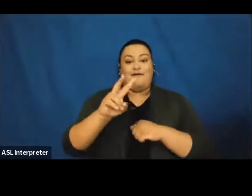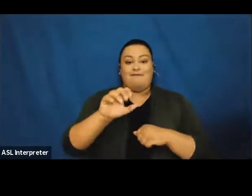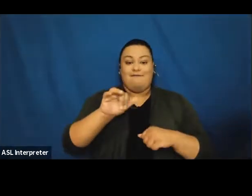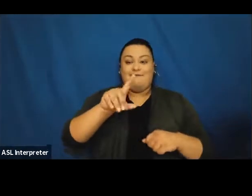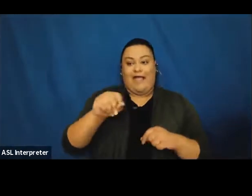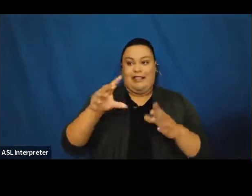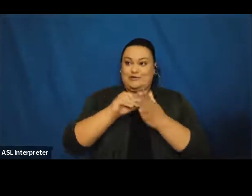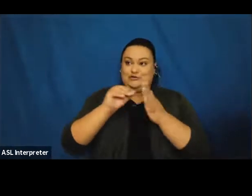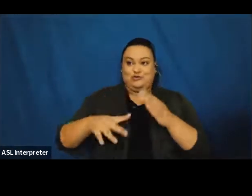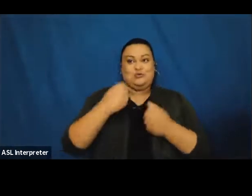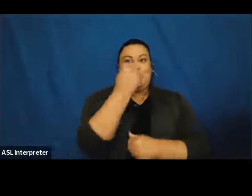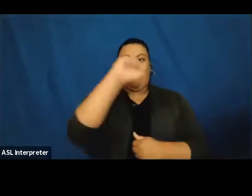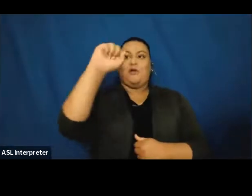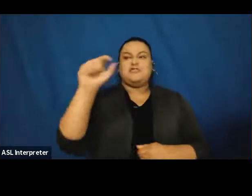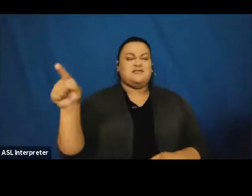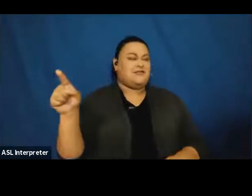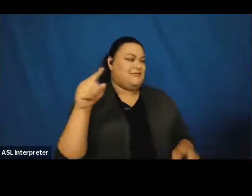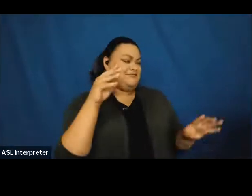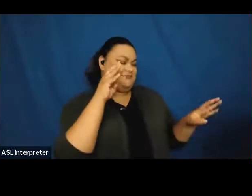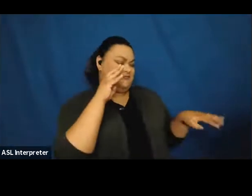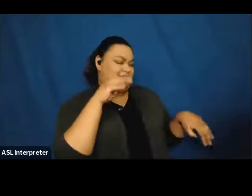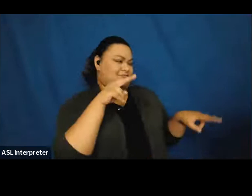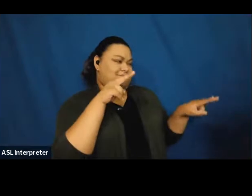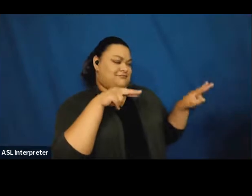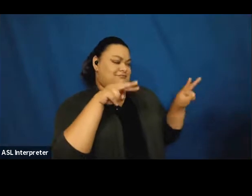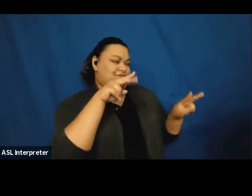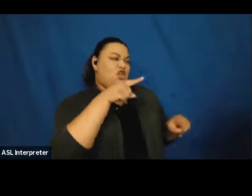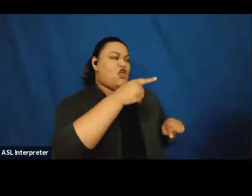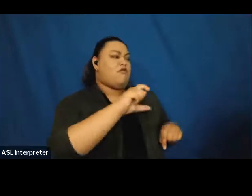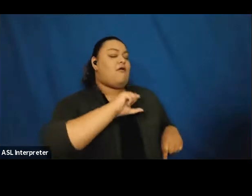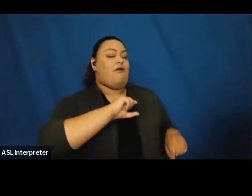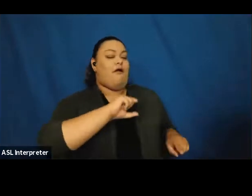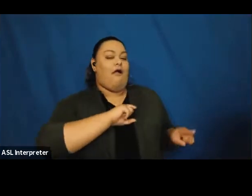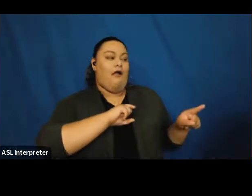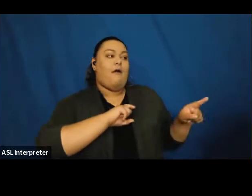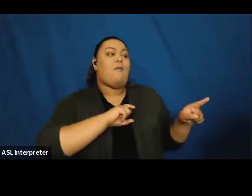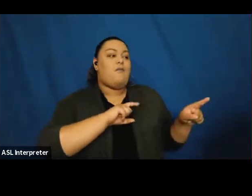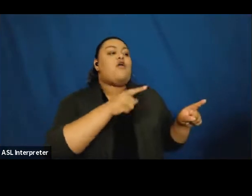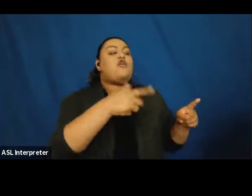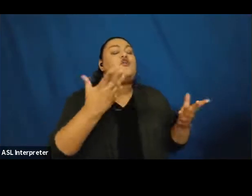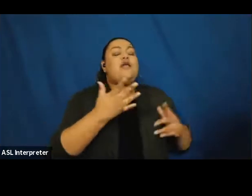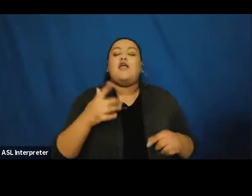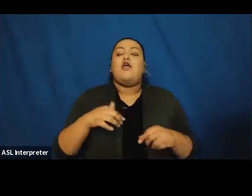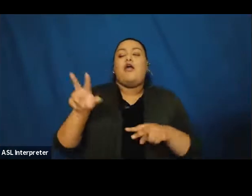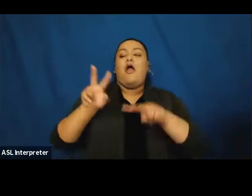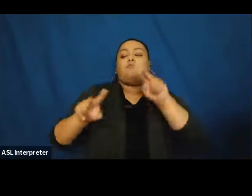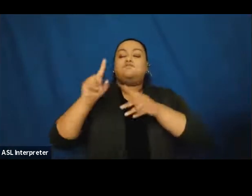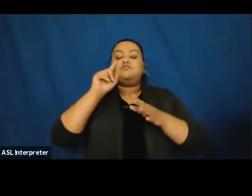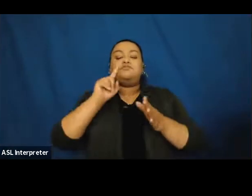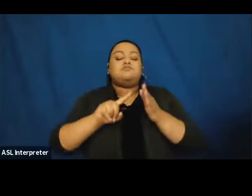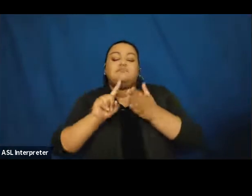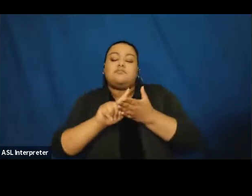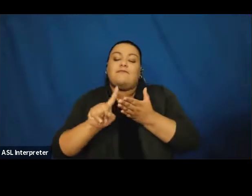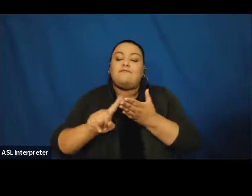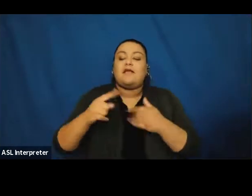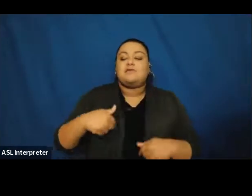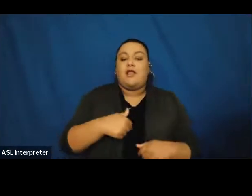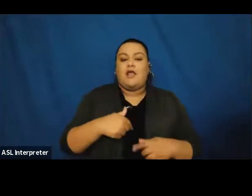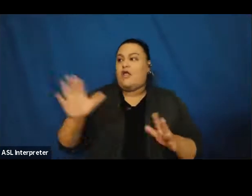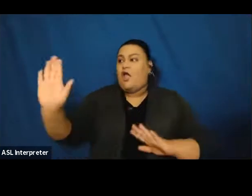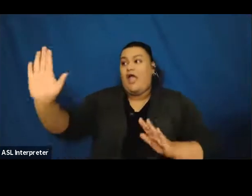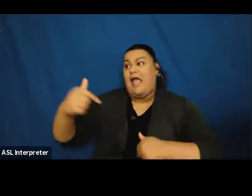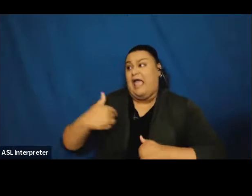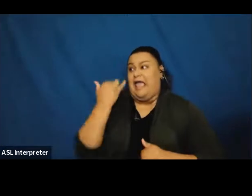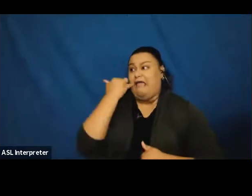me. This guy, you're a cop. You're here. You were put in here to get the goods on us. I said, no, man. If I were a cop, I